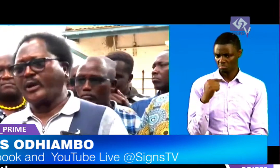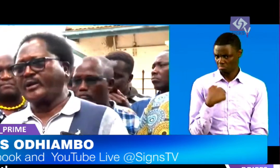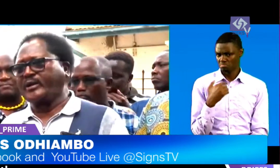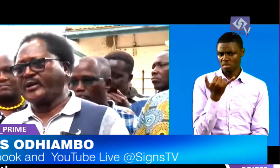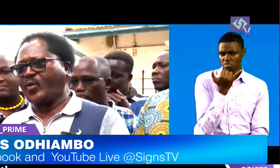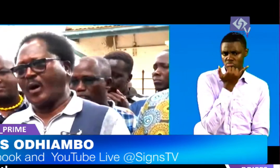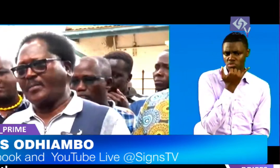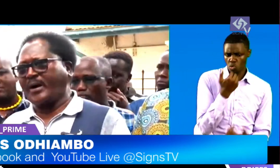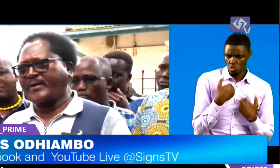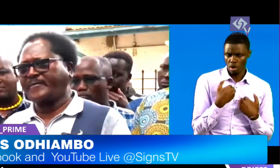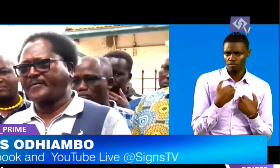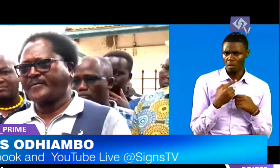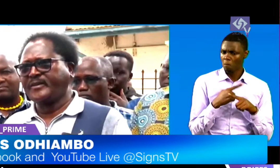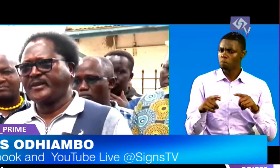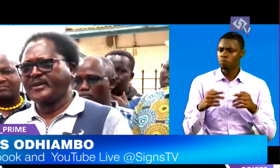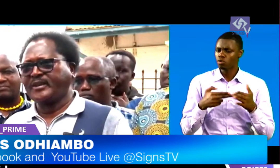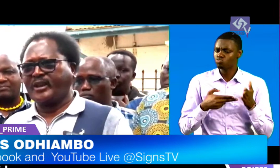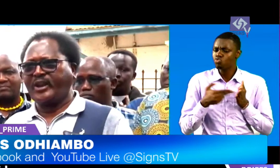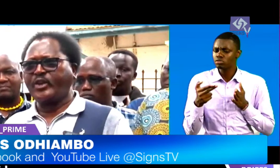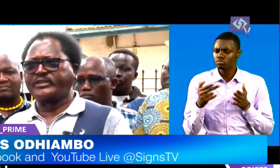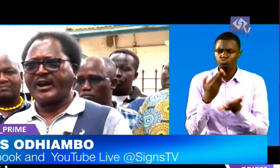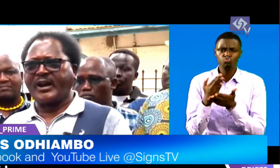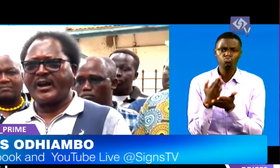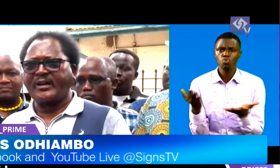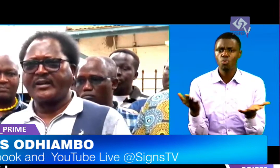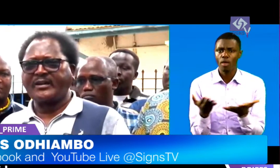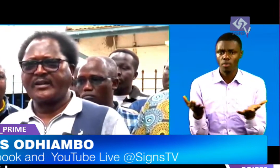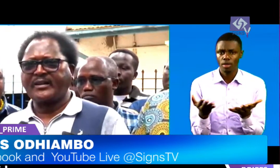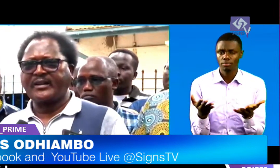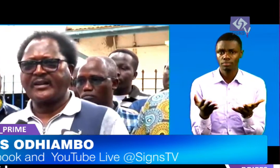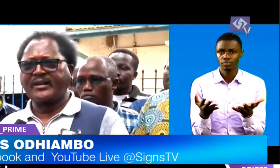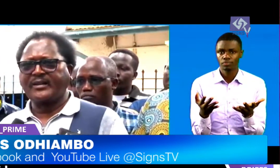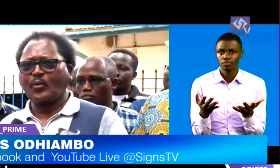Lakini ukweli ni kwamba kilio cha